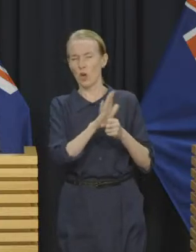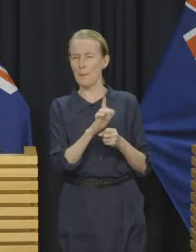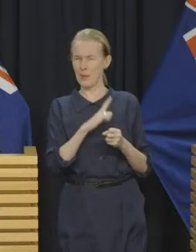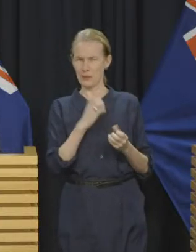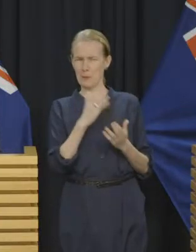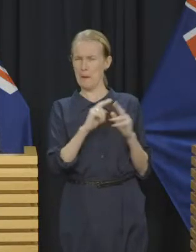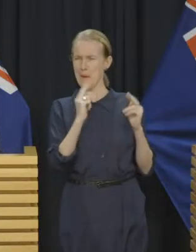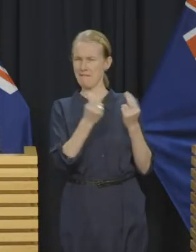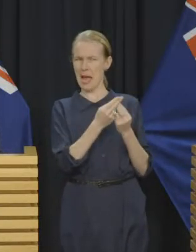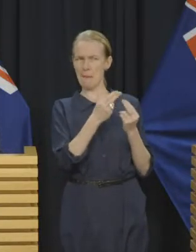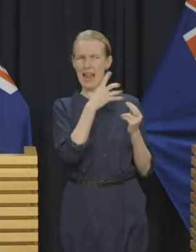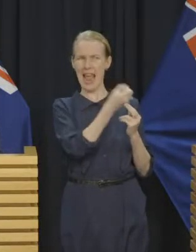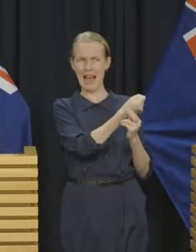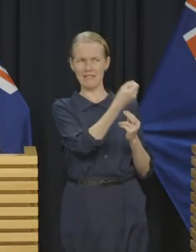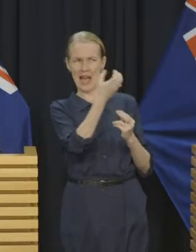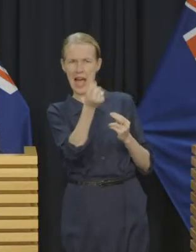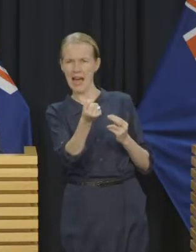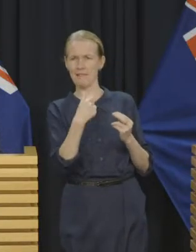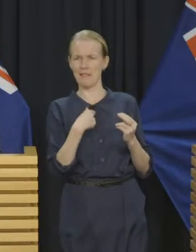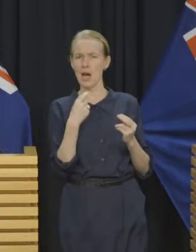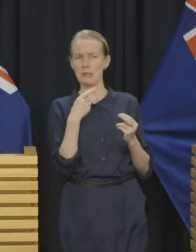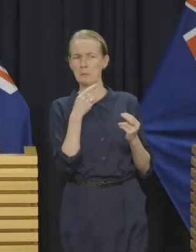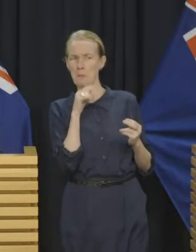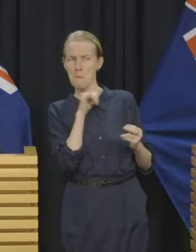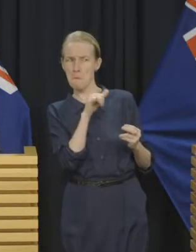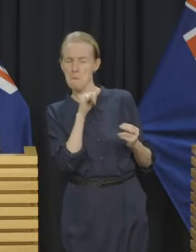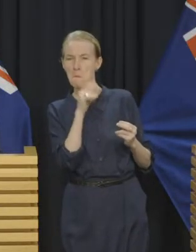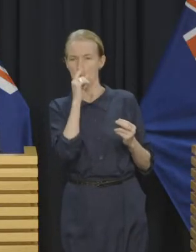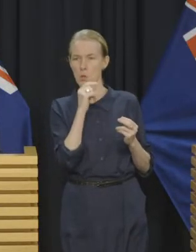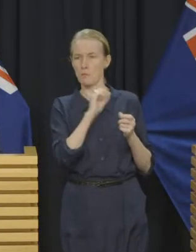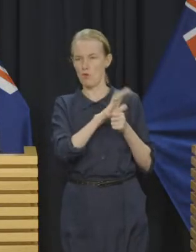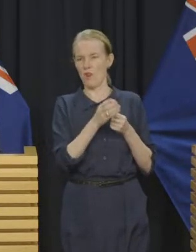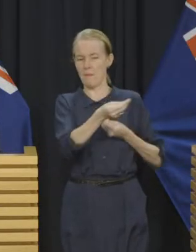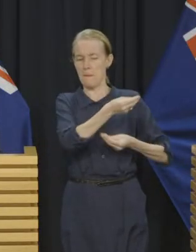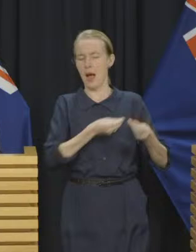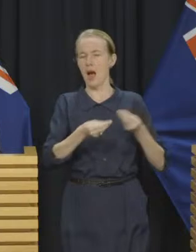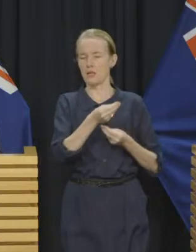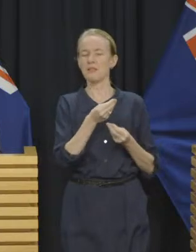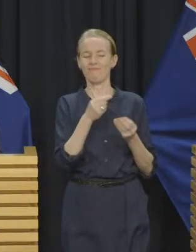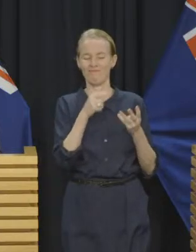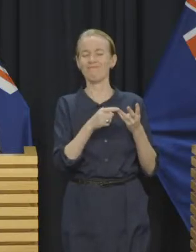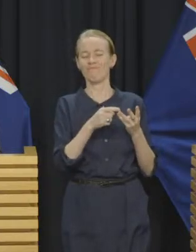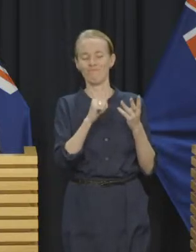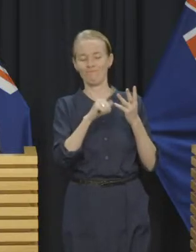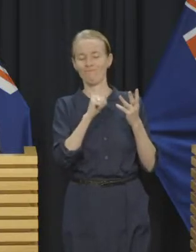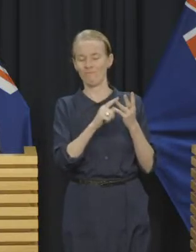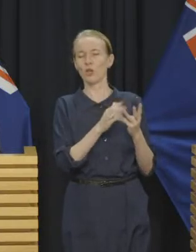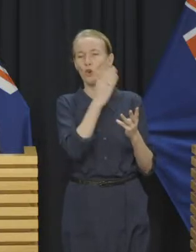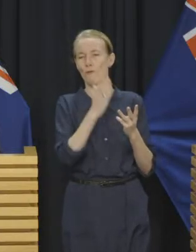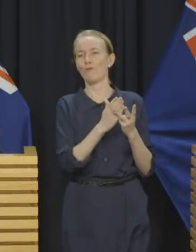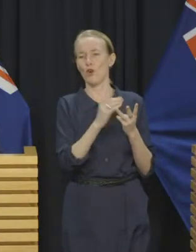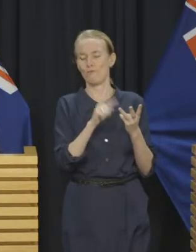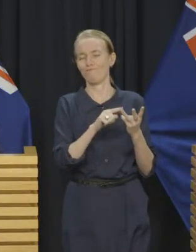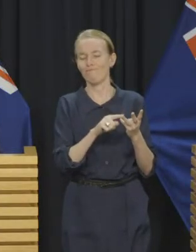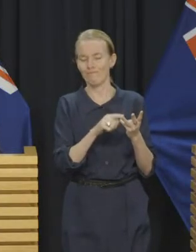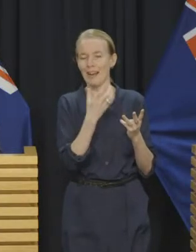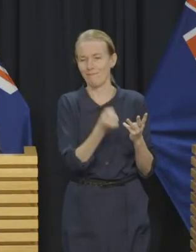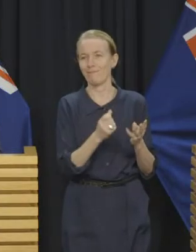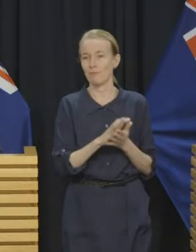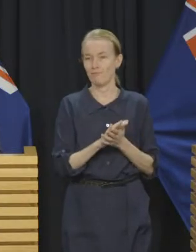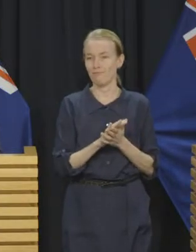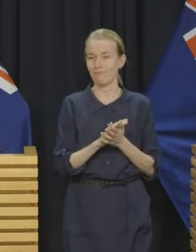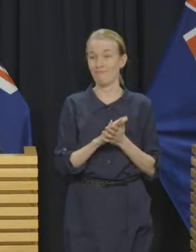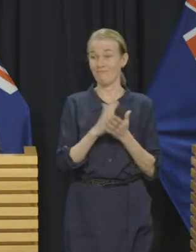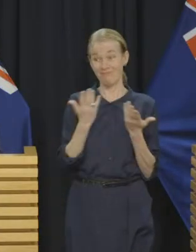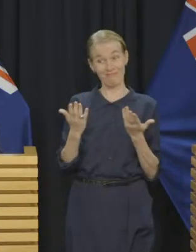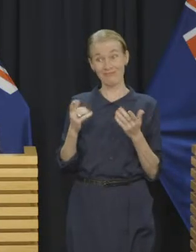likelihood of infection within that bubble. And this is what we saw when this virus was in the community, that most infection happens